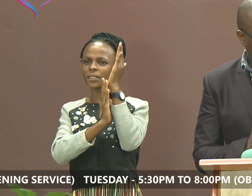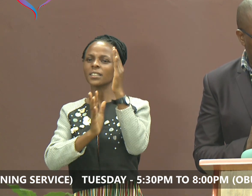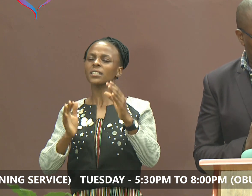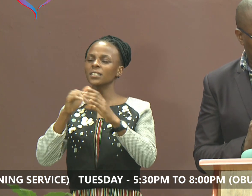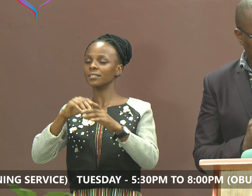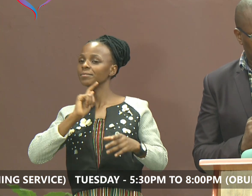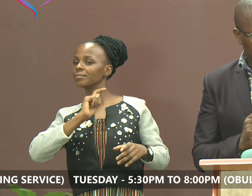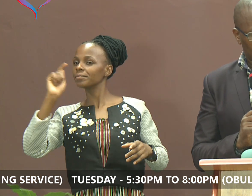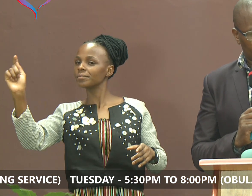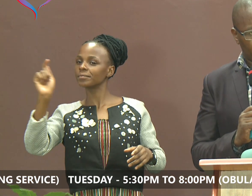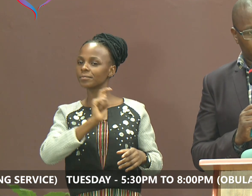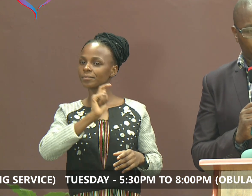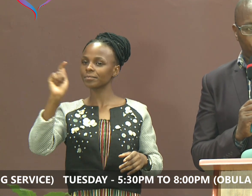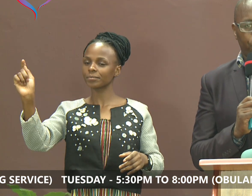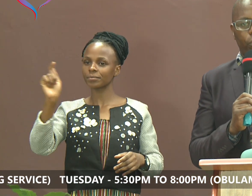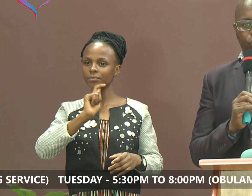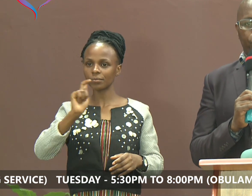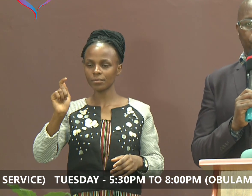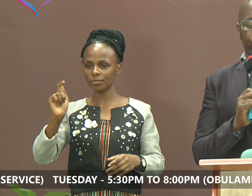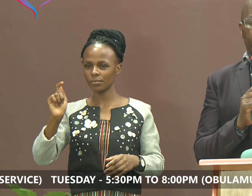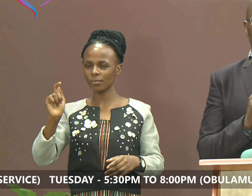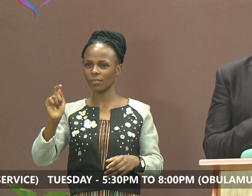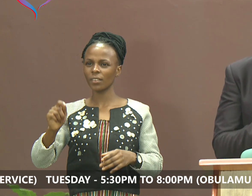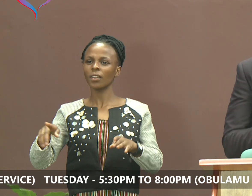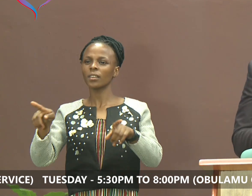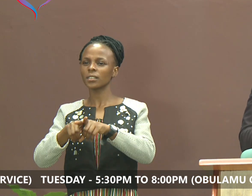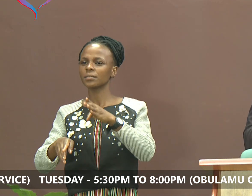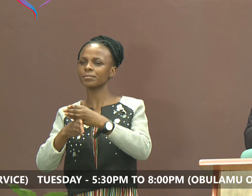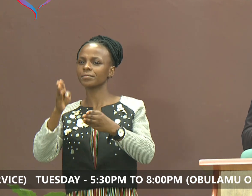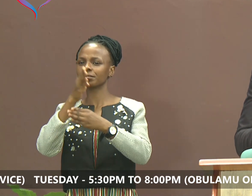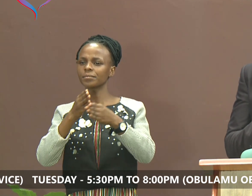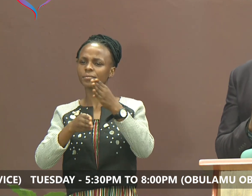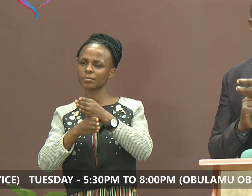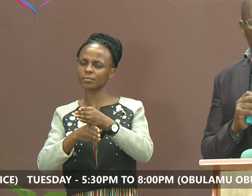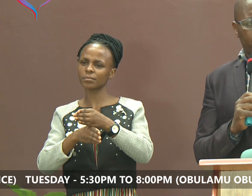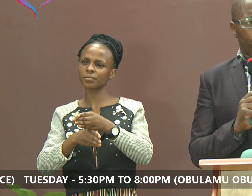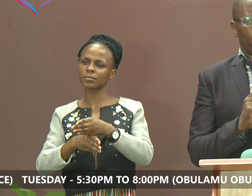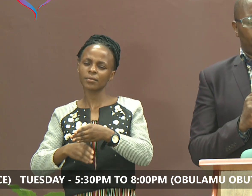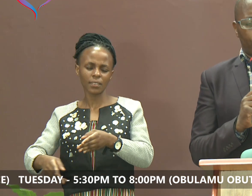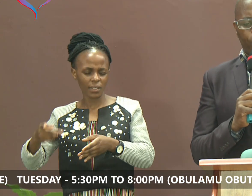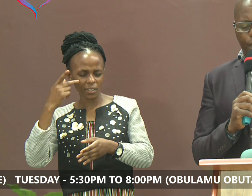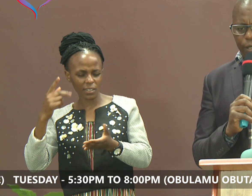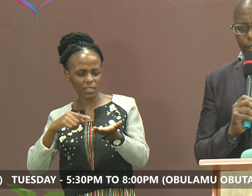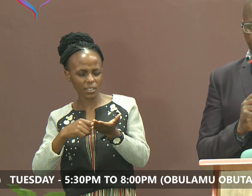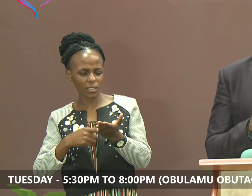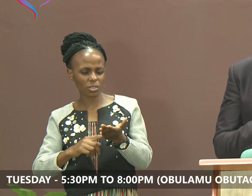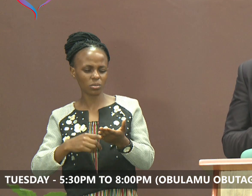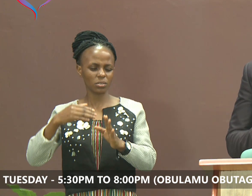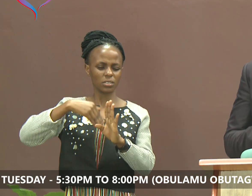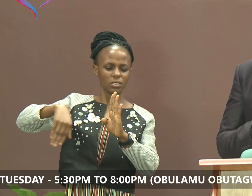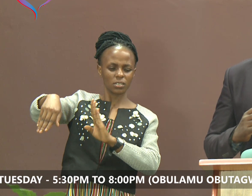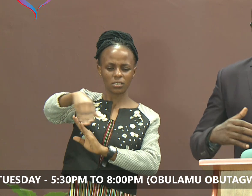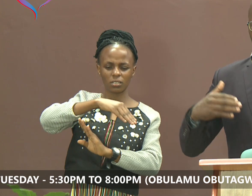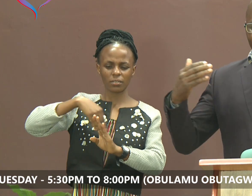Transportation. Kuli mu ntambula. And in constructions. Atene mu kuzimba. You find that technology is all around us. So jja